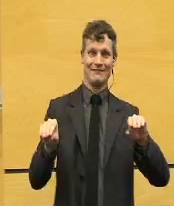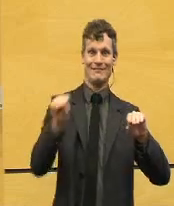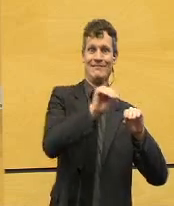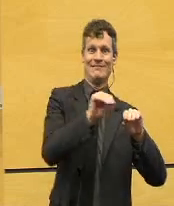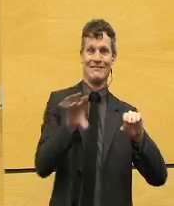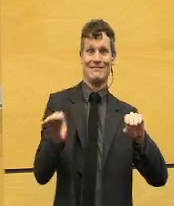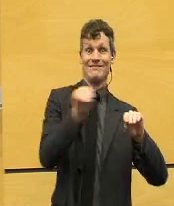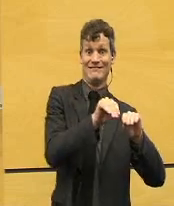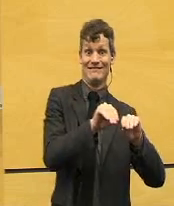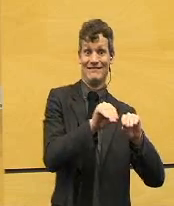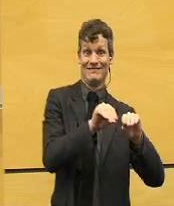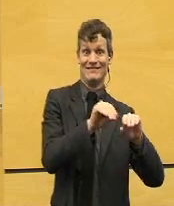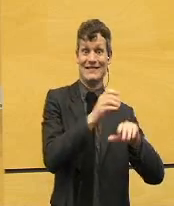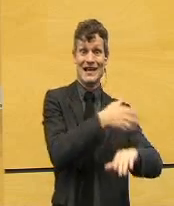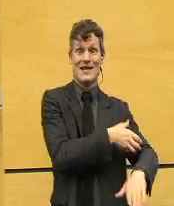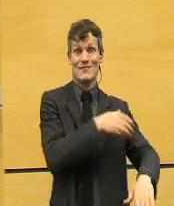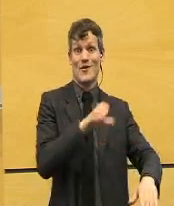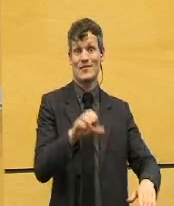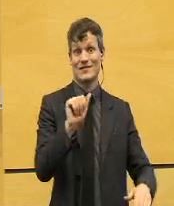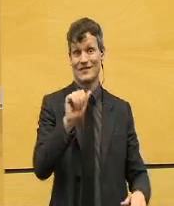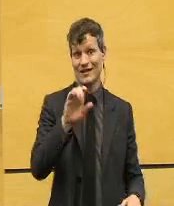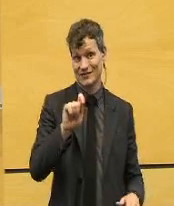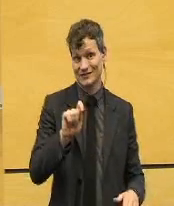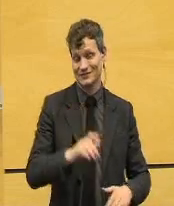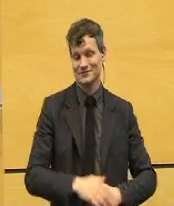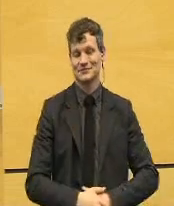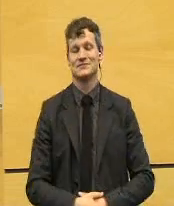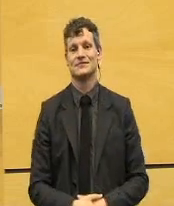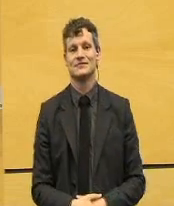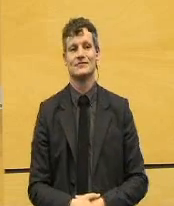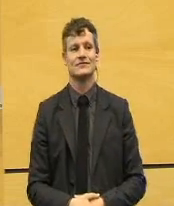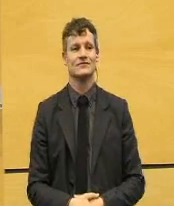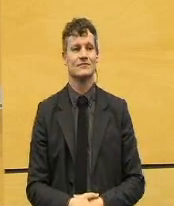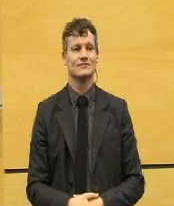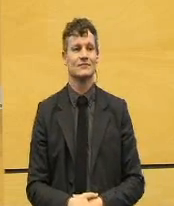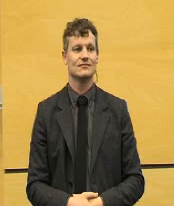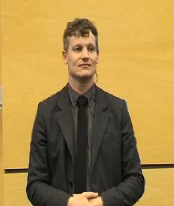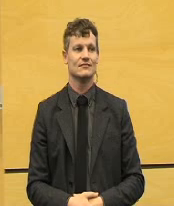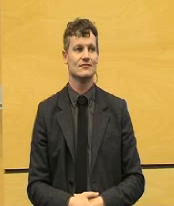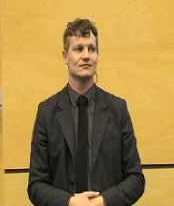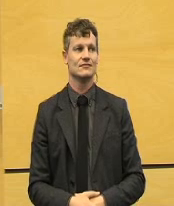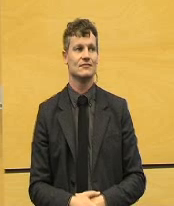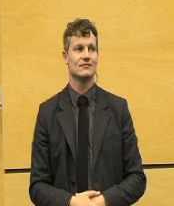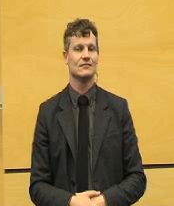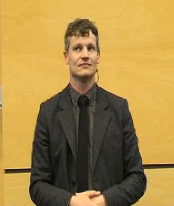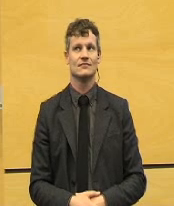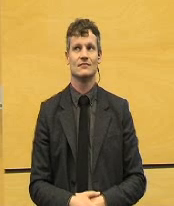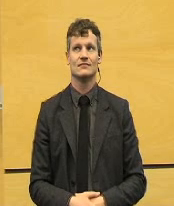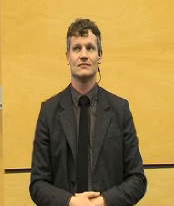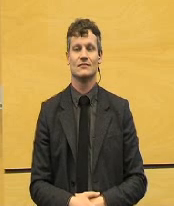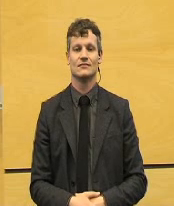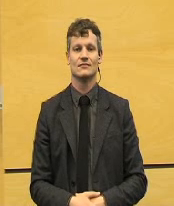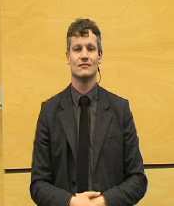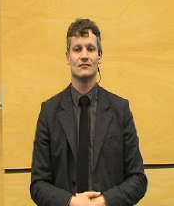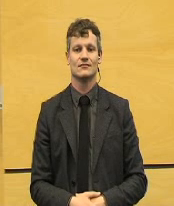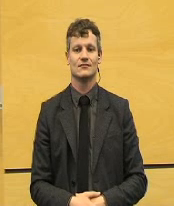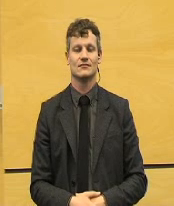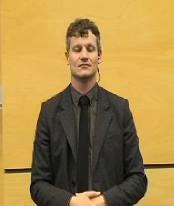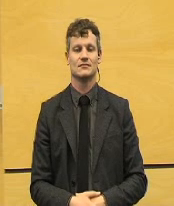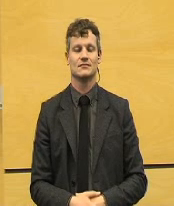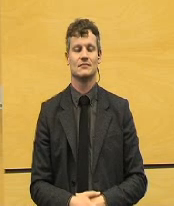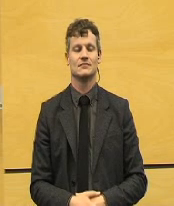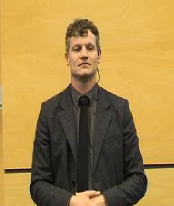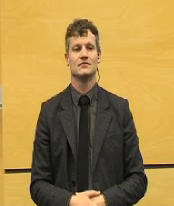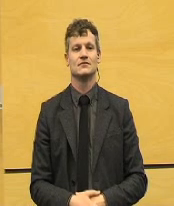into the Empowerment for Persons with Disability Act as much as we can at that